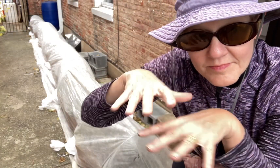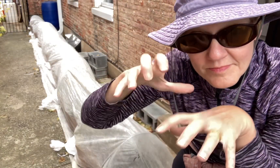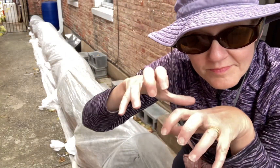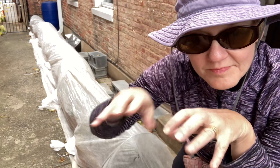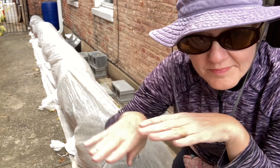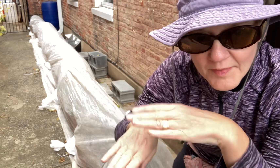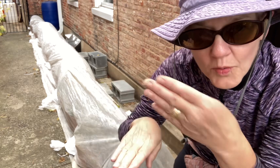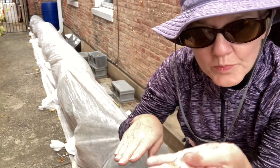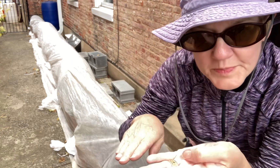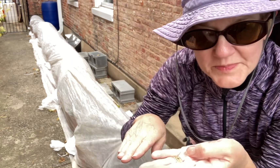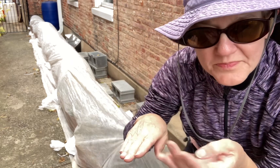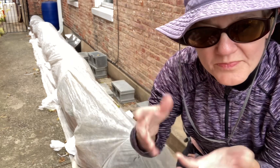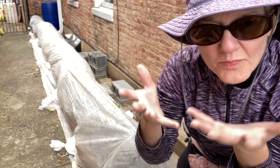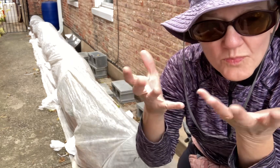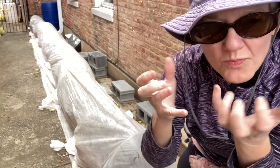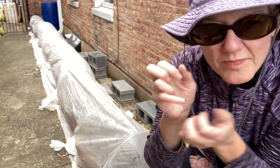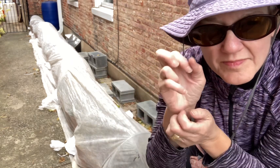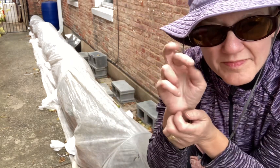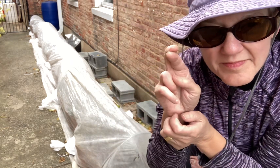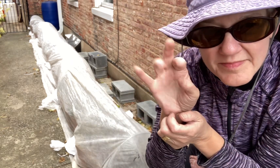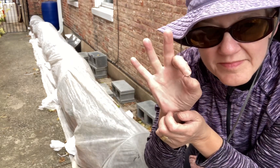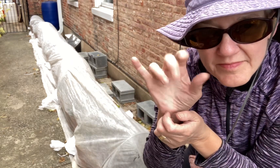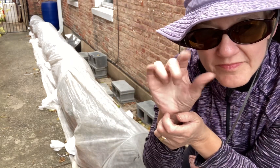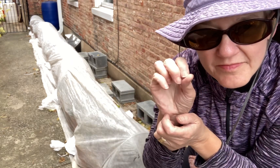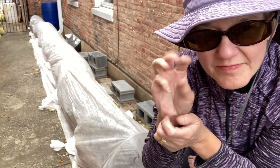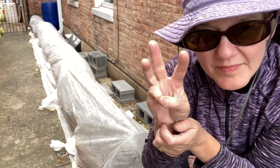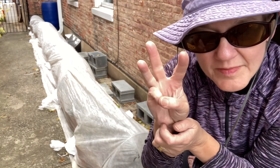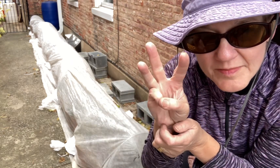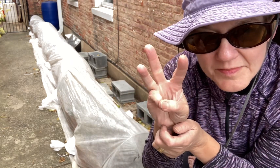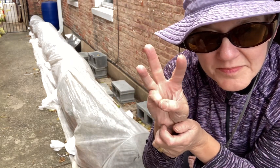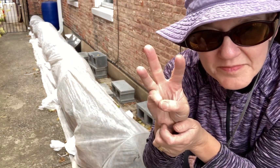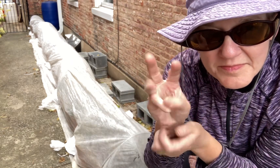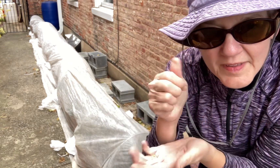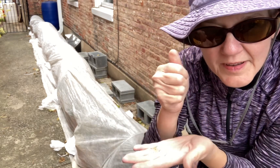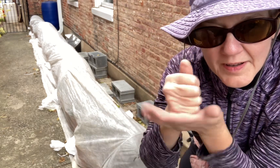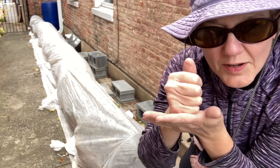Now tomorrow when it gets above freezing, I'll open the fleece again.